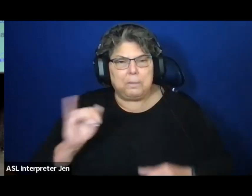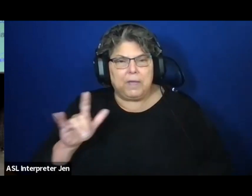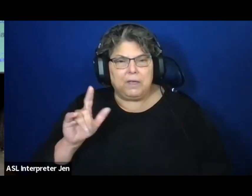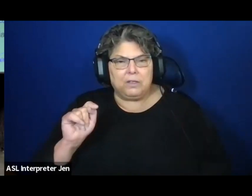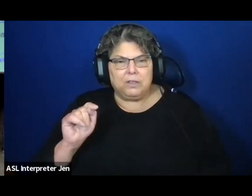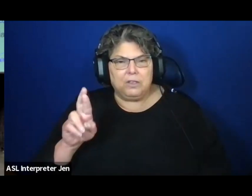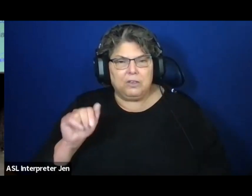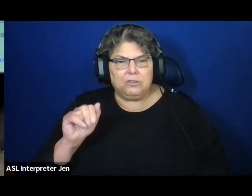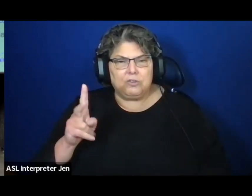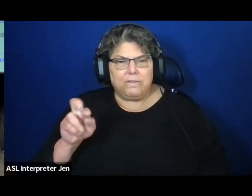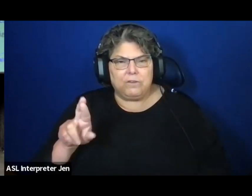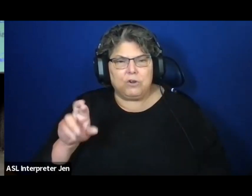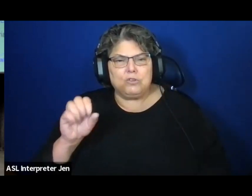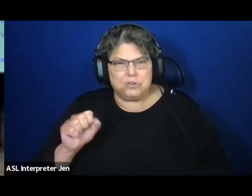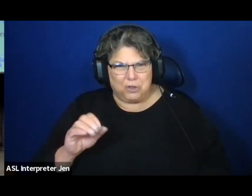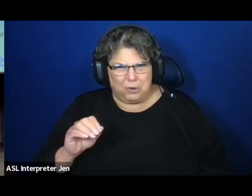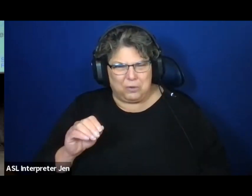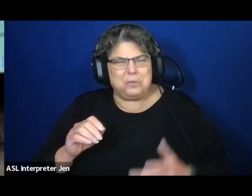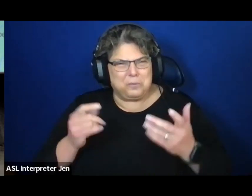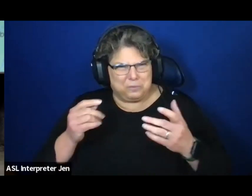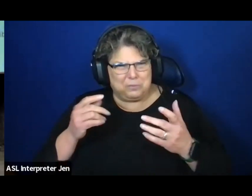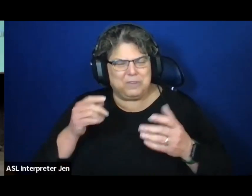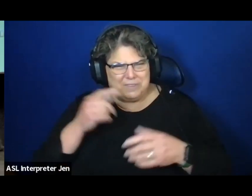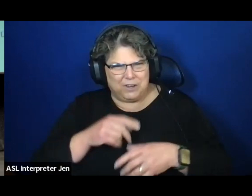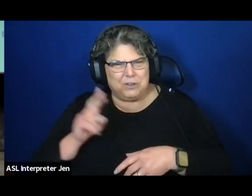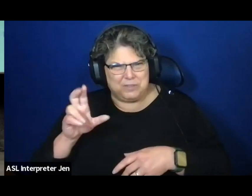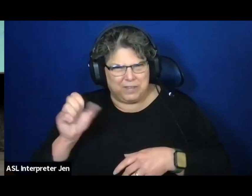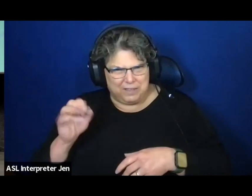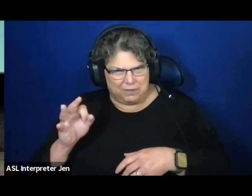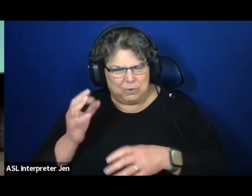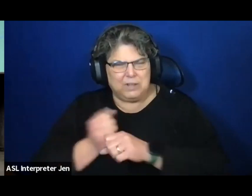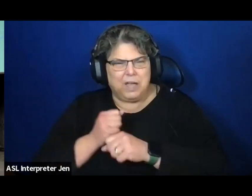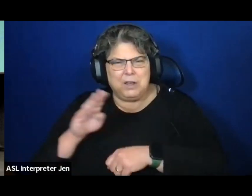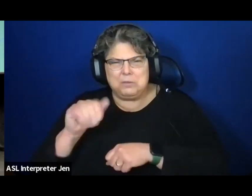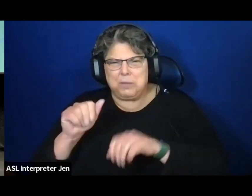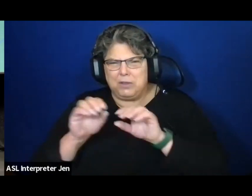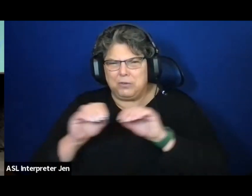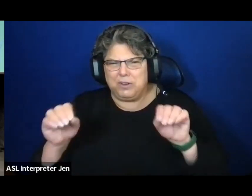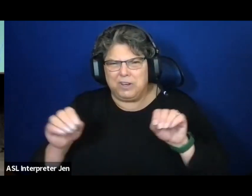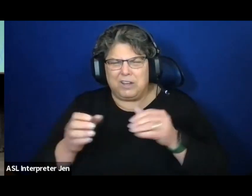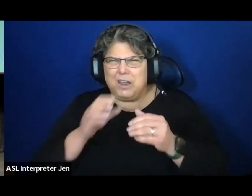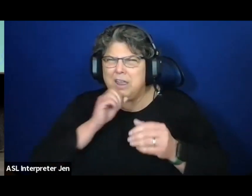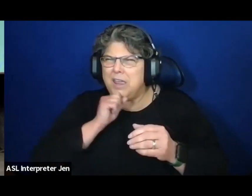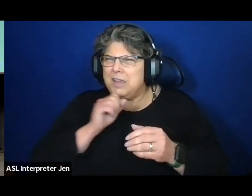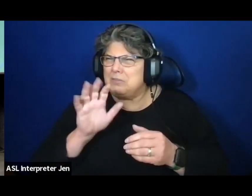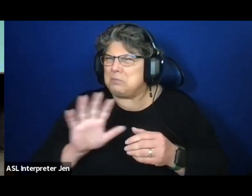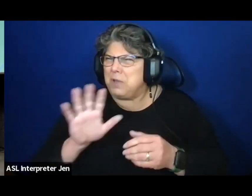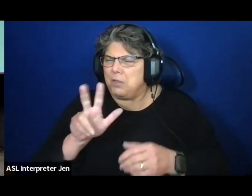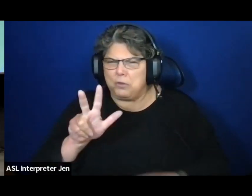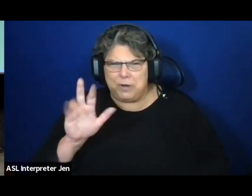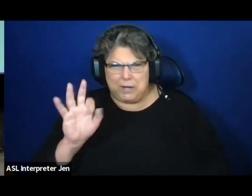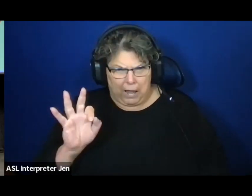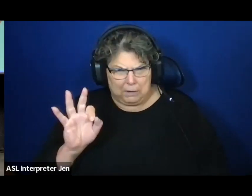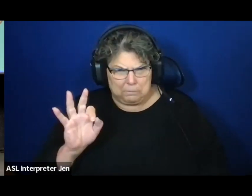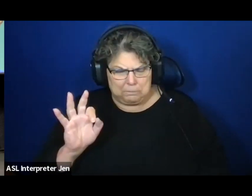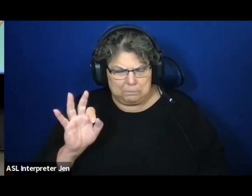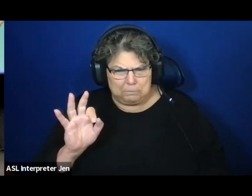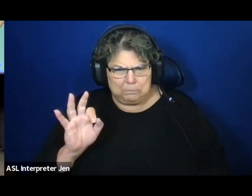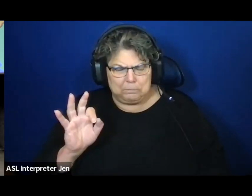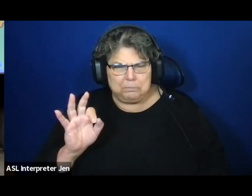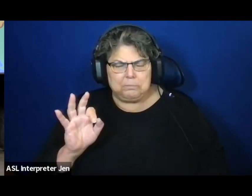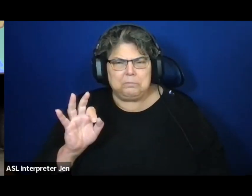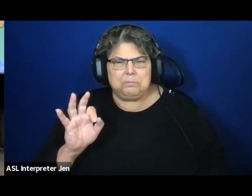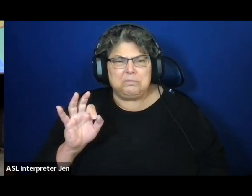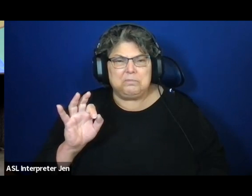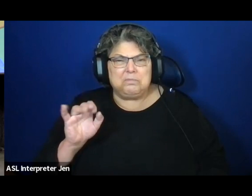at USF, where he got his bachelor's degree. So he got his bachelor's like at almost 39. Okay? And